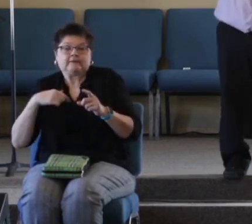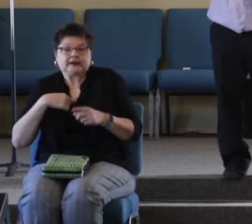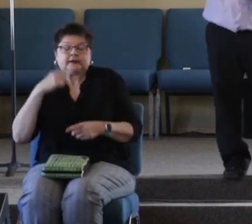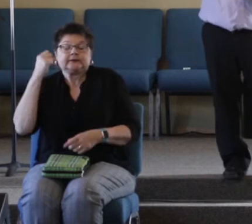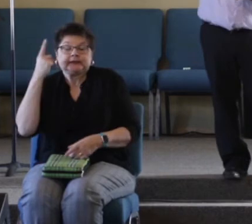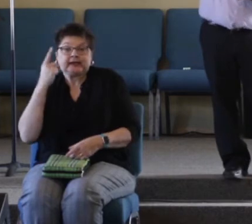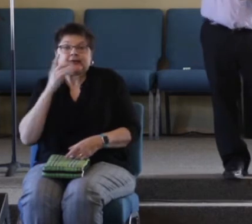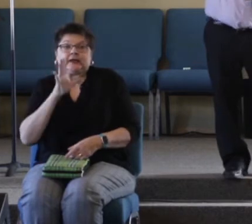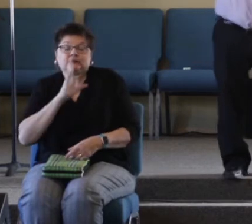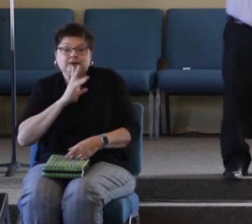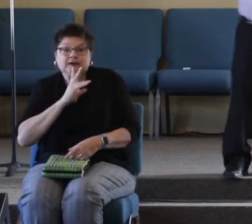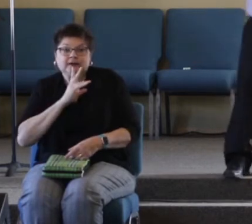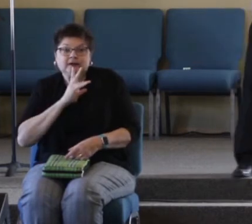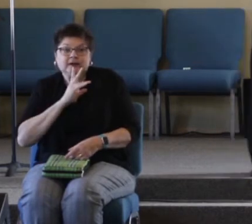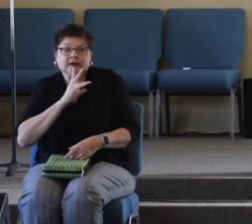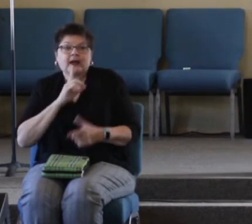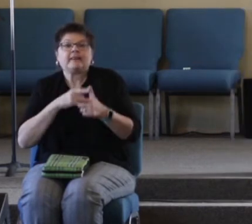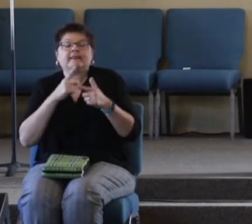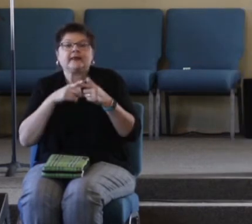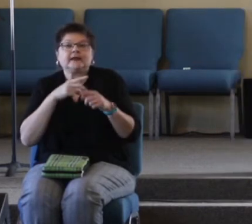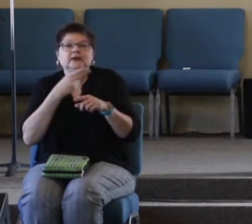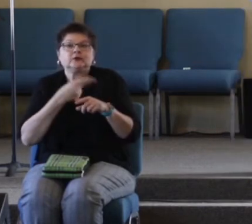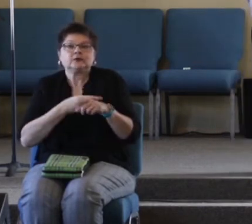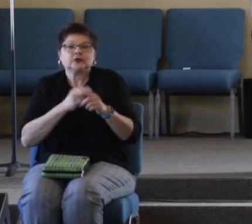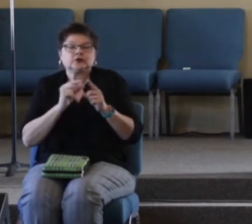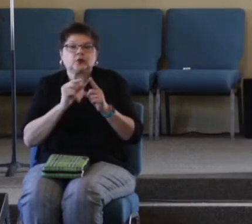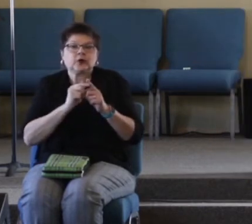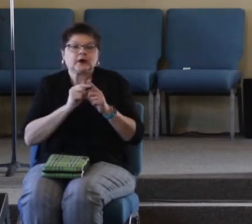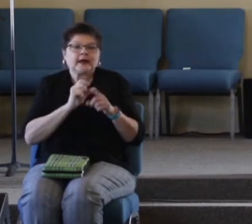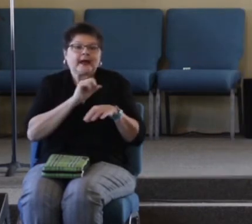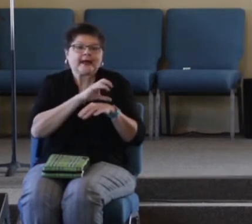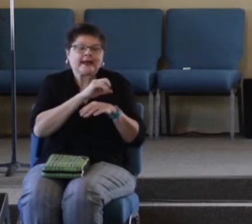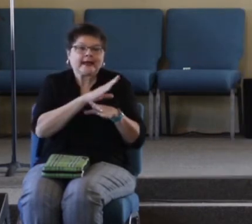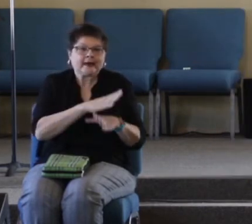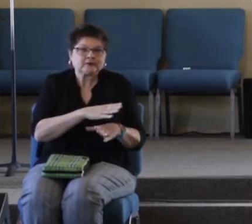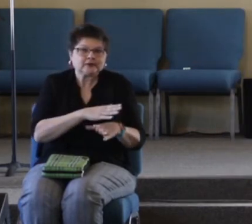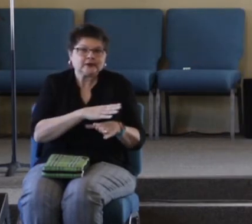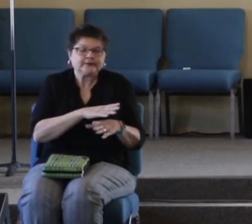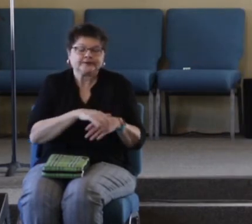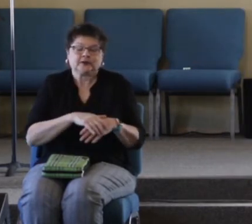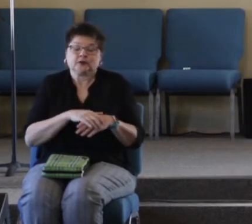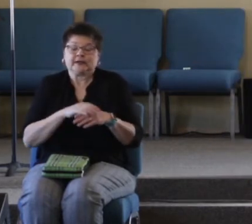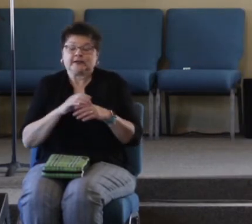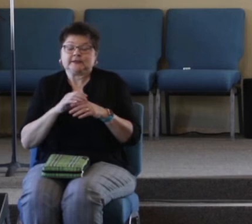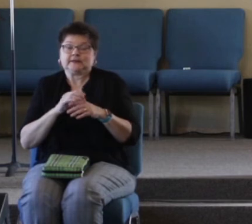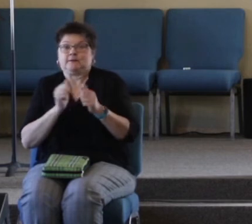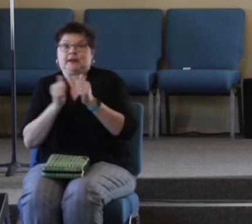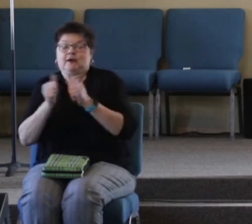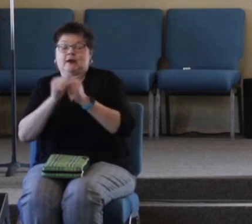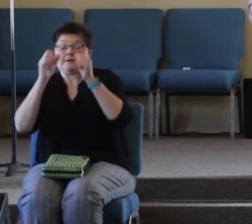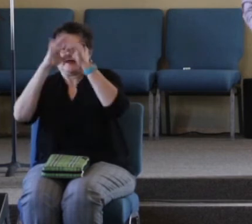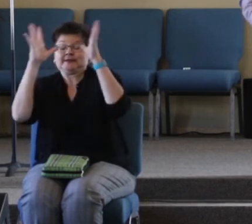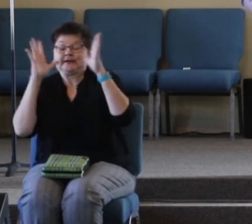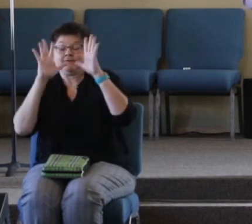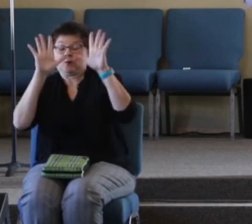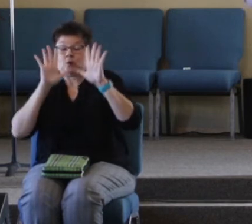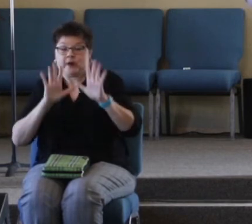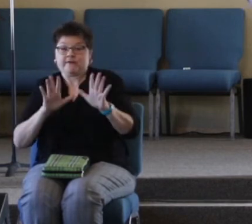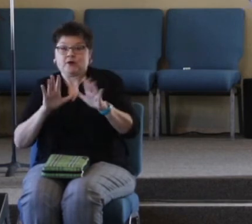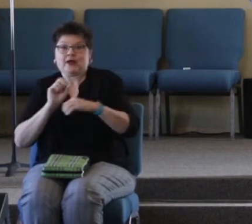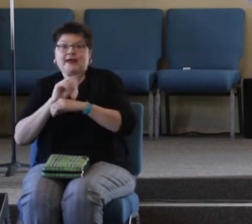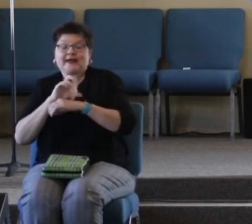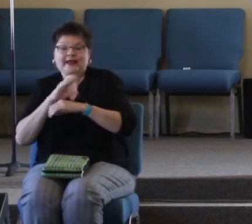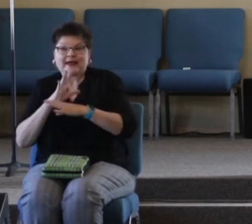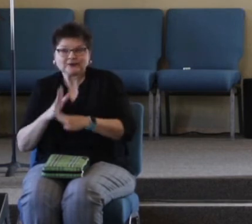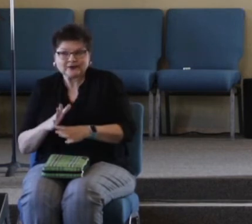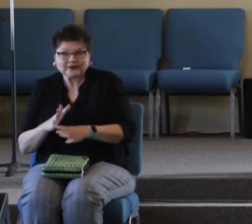speak. And then he uses the word counselor. He says he's the wonderful, beyond imagination, counselor.